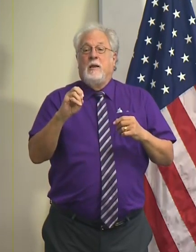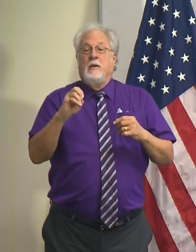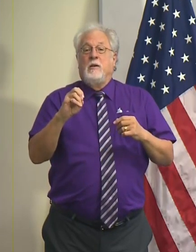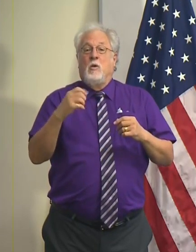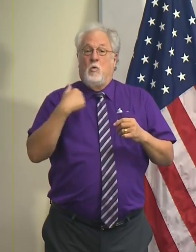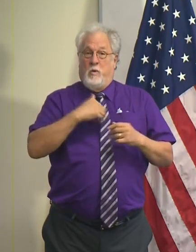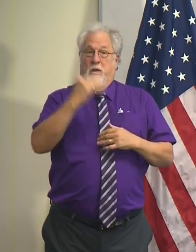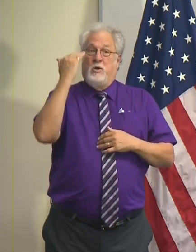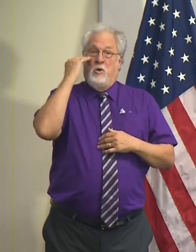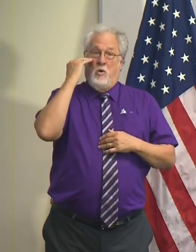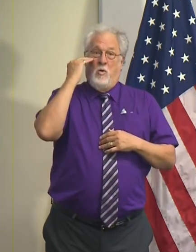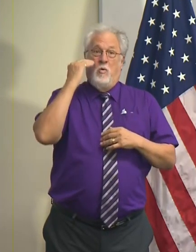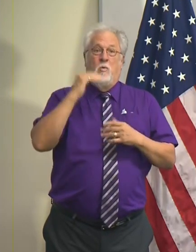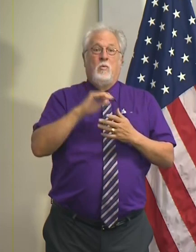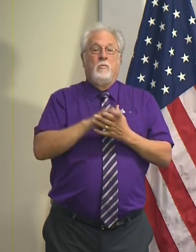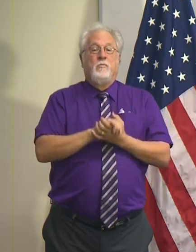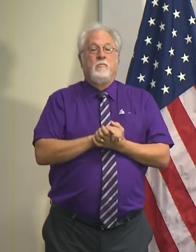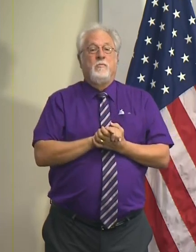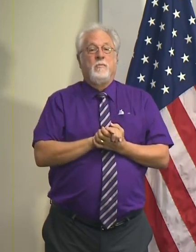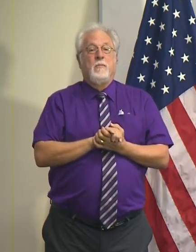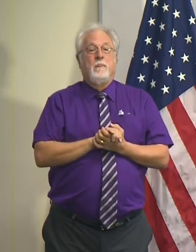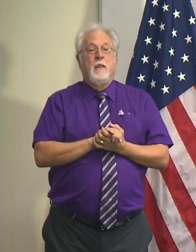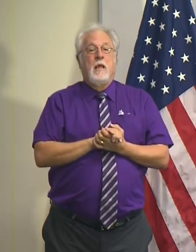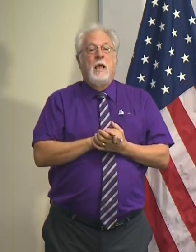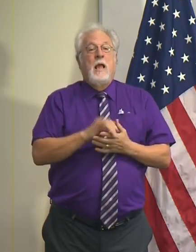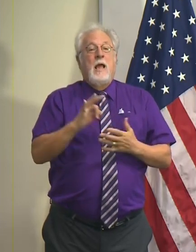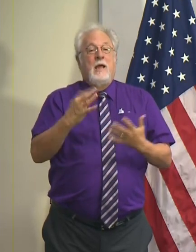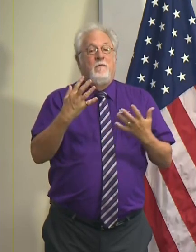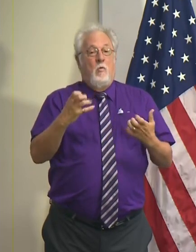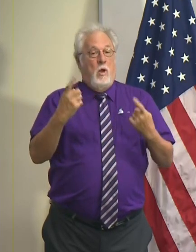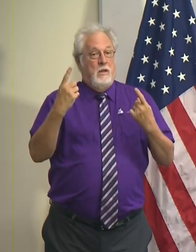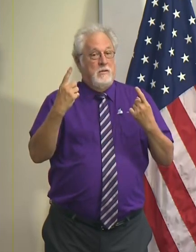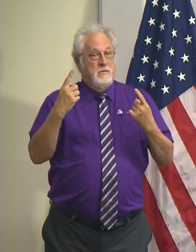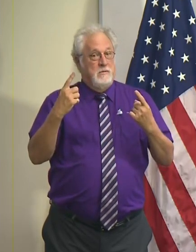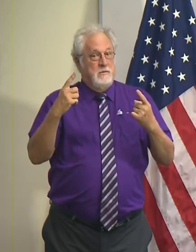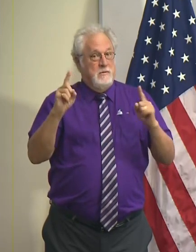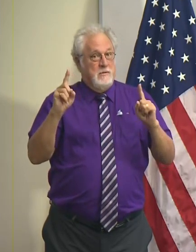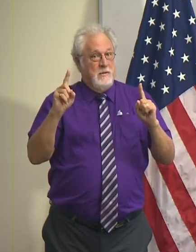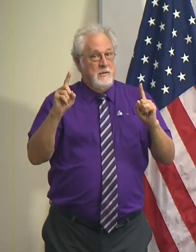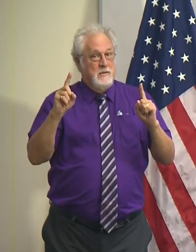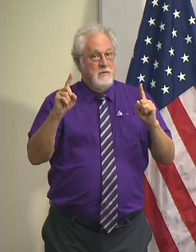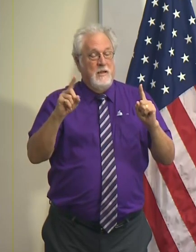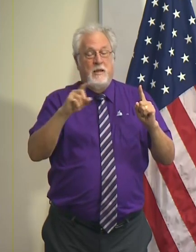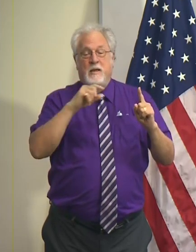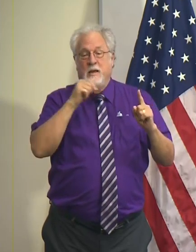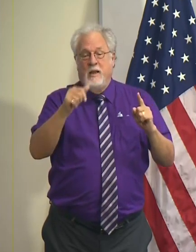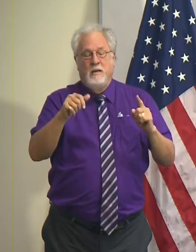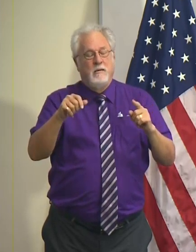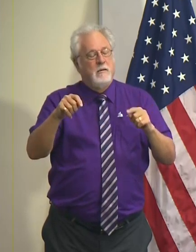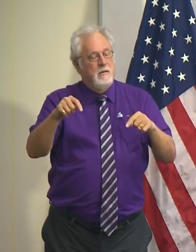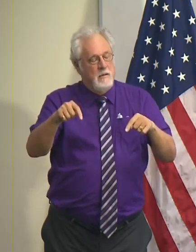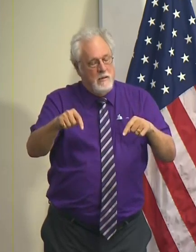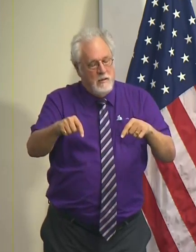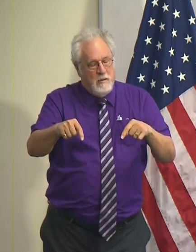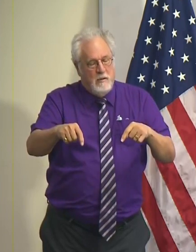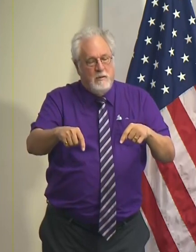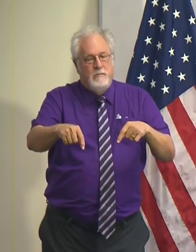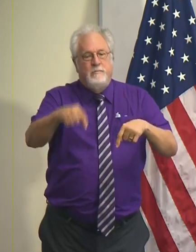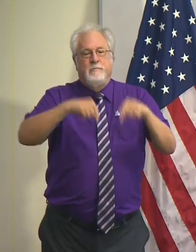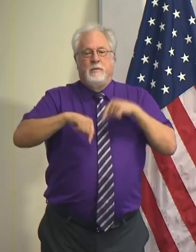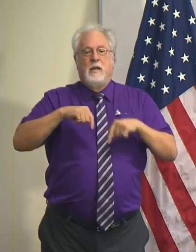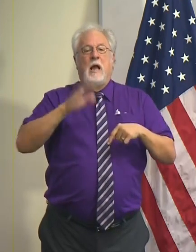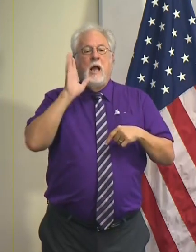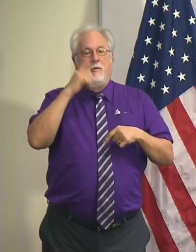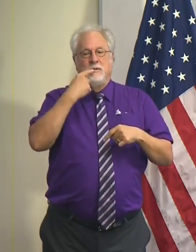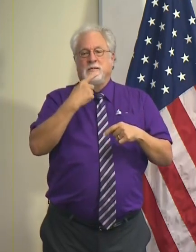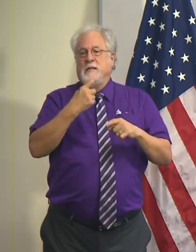we do know is that if we want to be successful and not have to move back, because I will say what